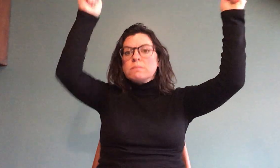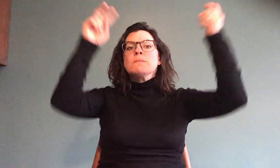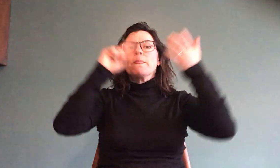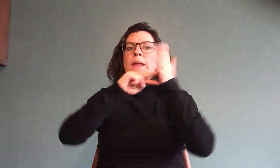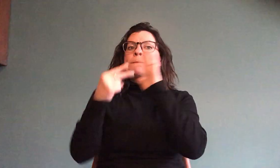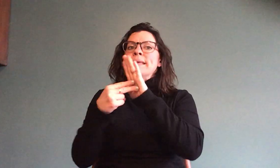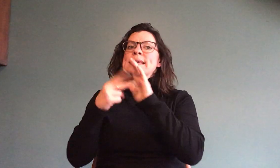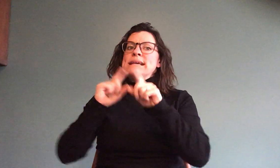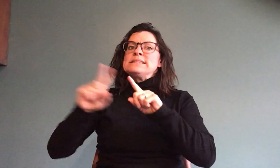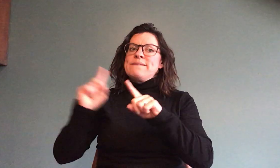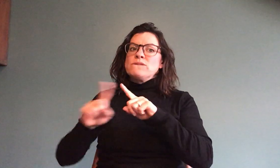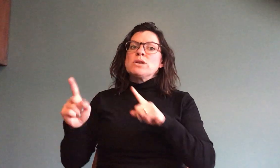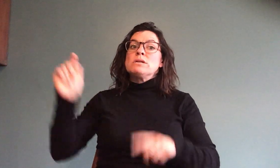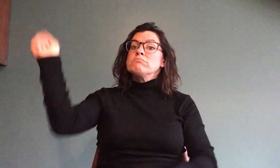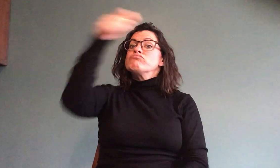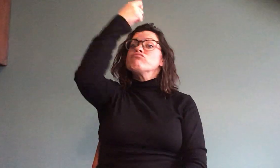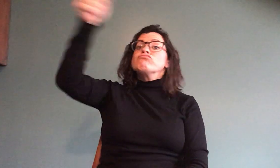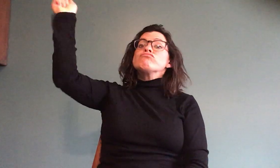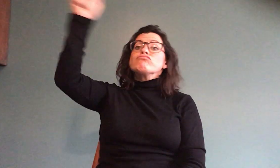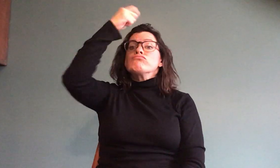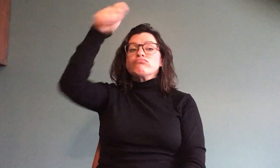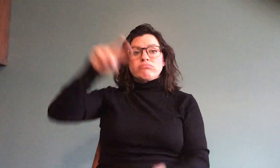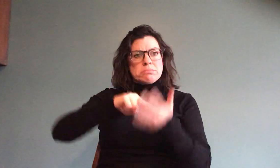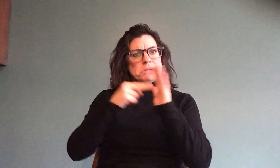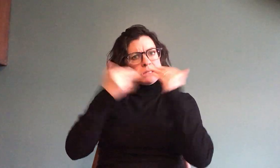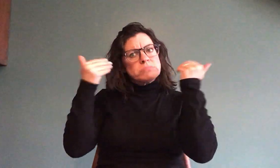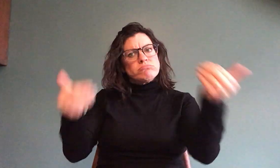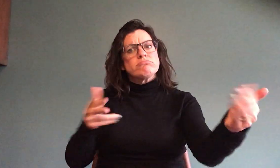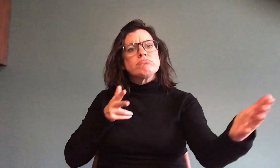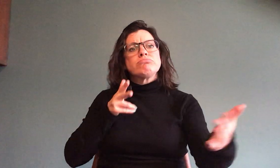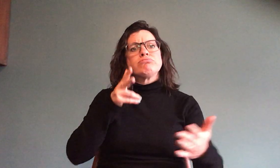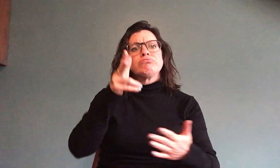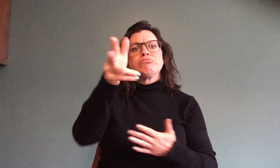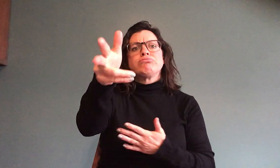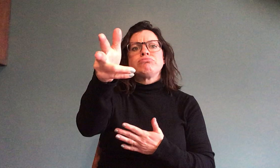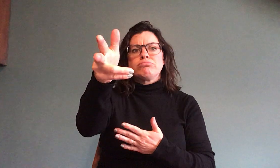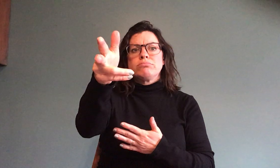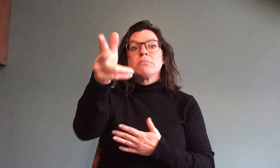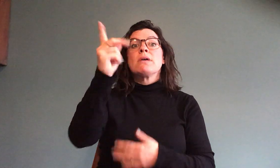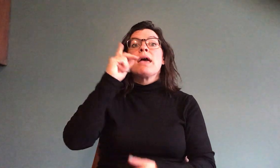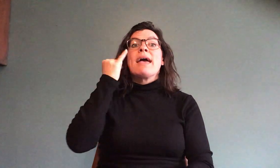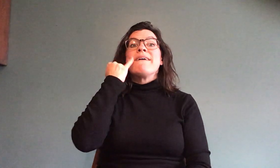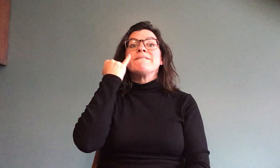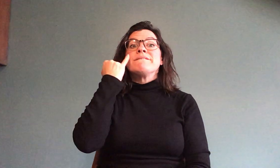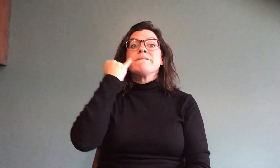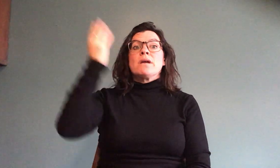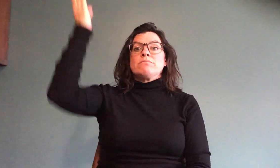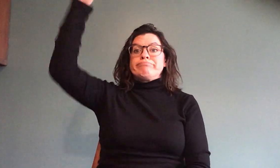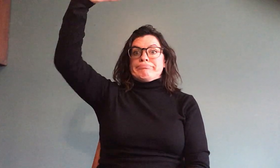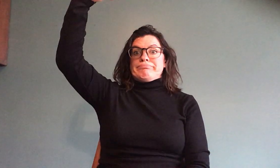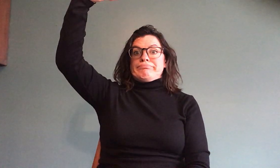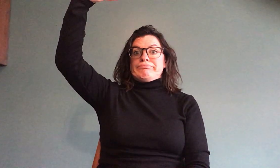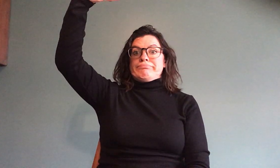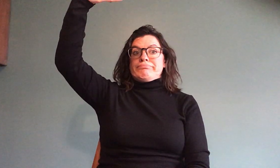on, whatever the case may be. All right, but later on, you want to look at all this here. Okay, make sure